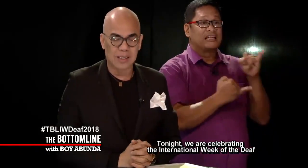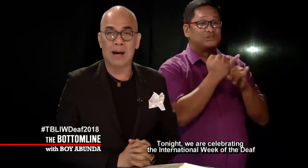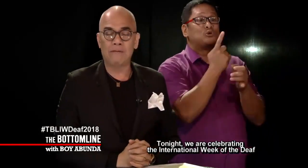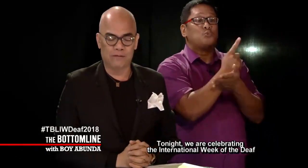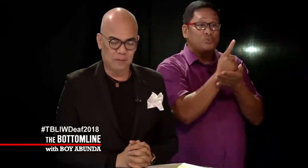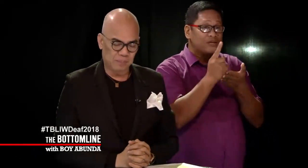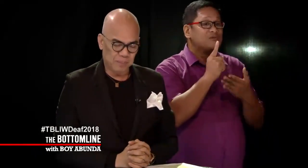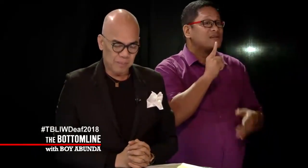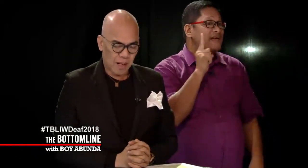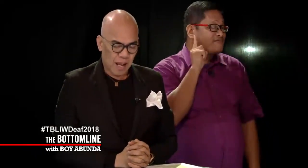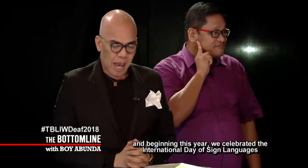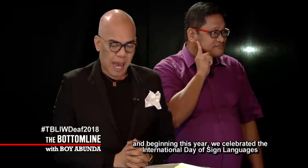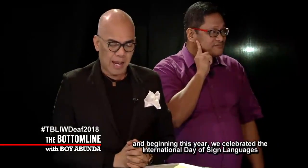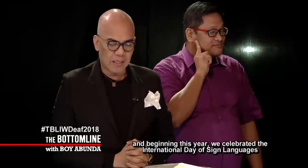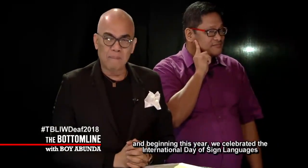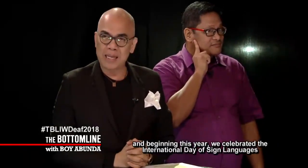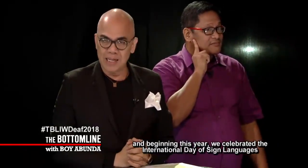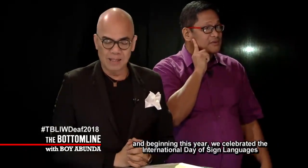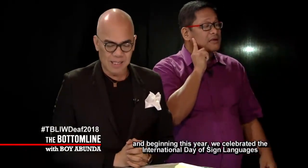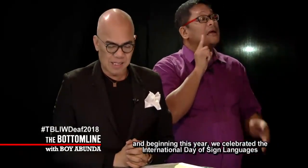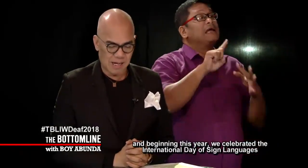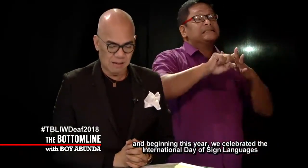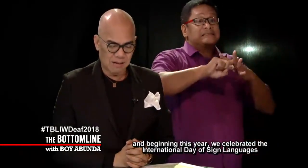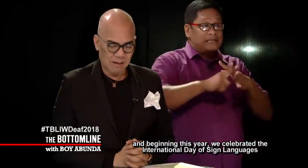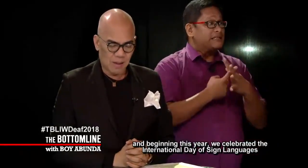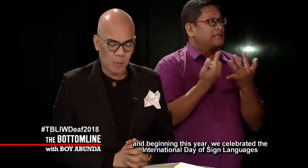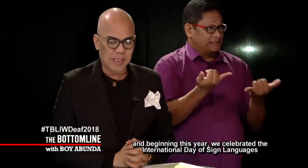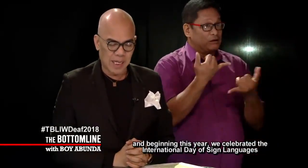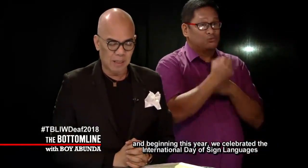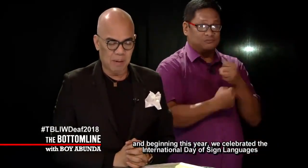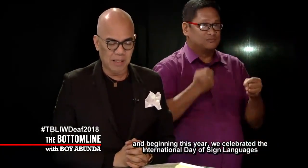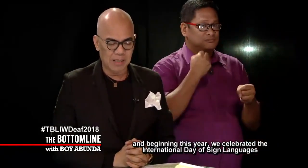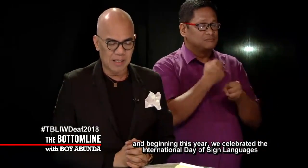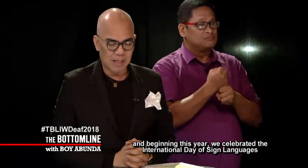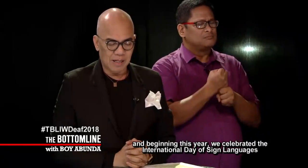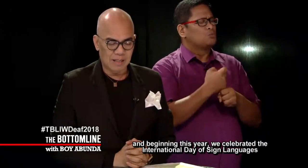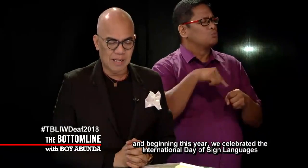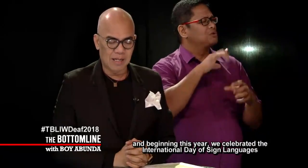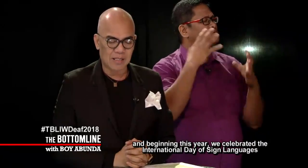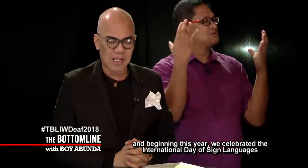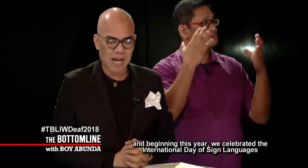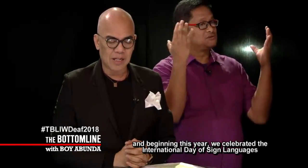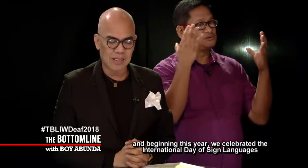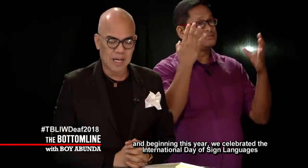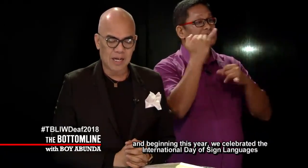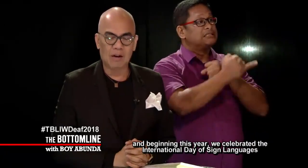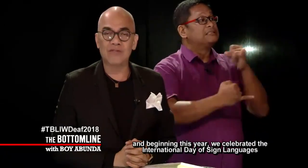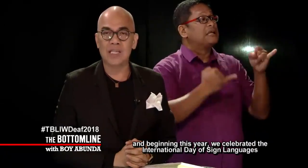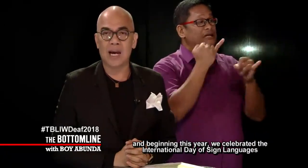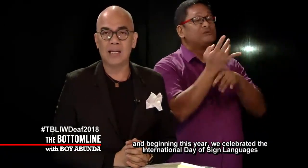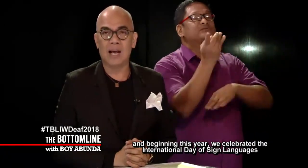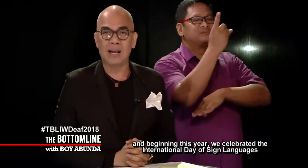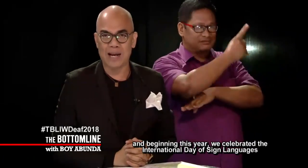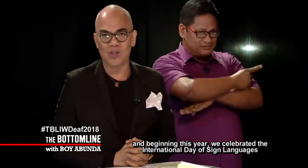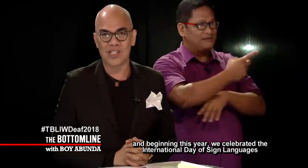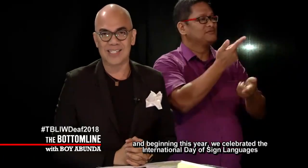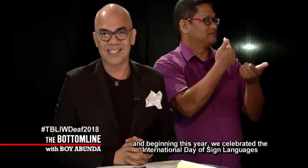of the Deaf, and beginning this year, we celebrated the International Day of